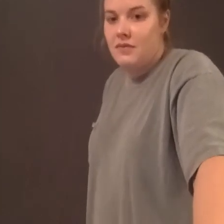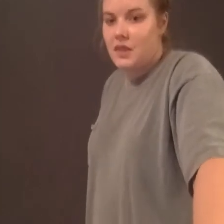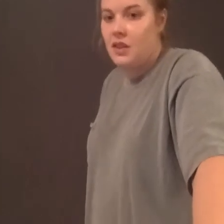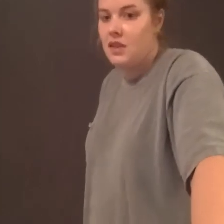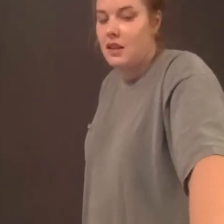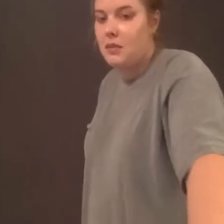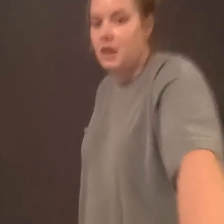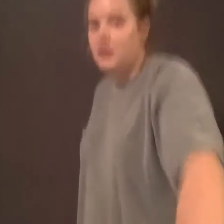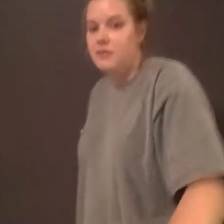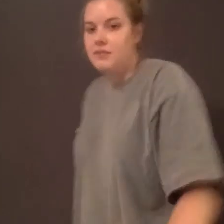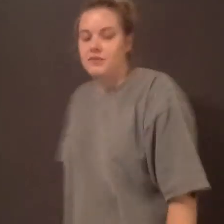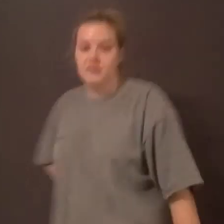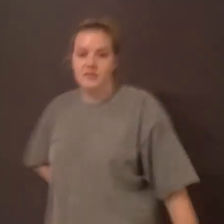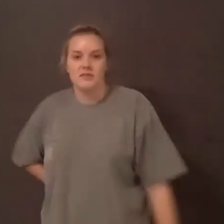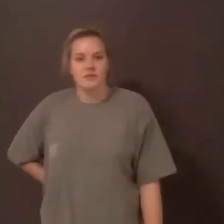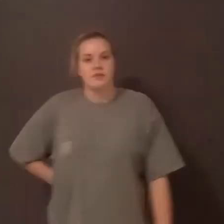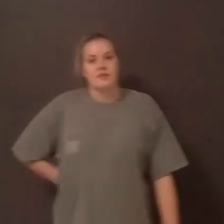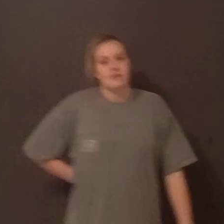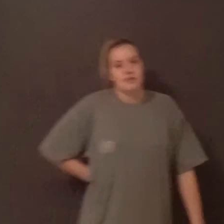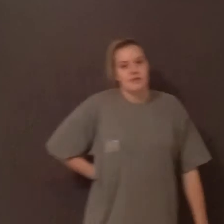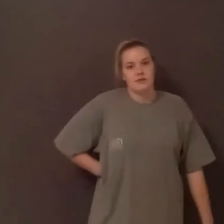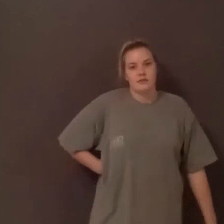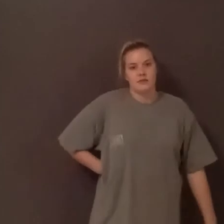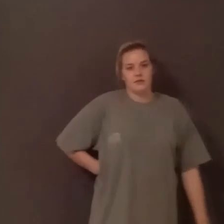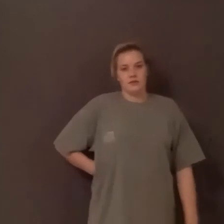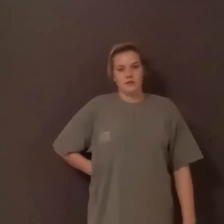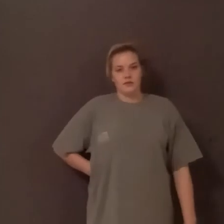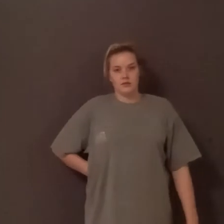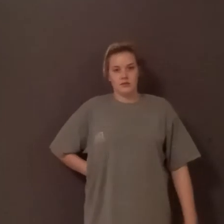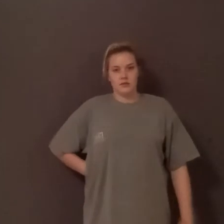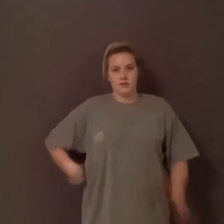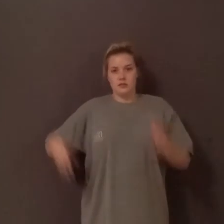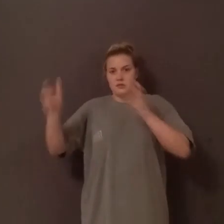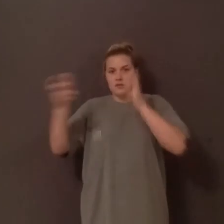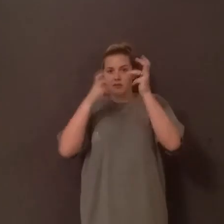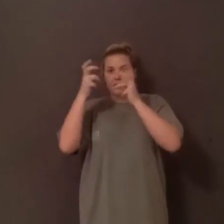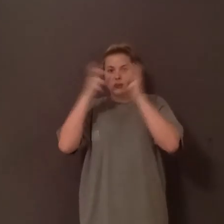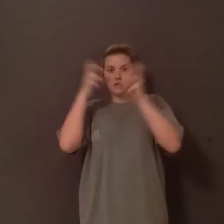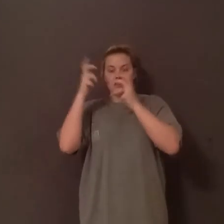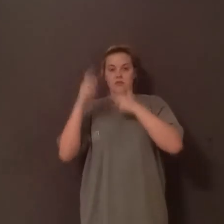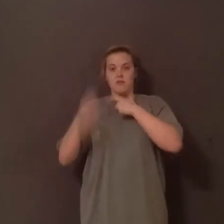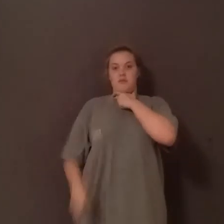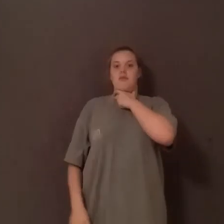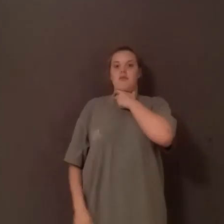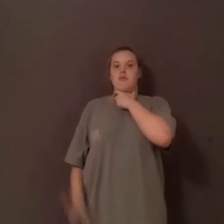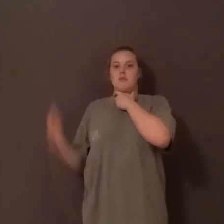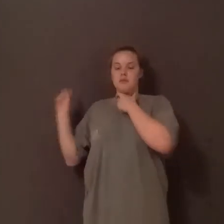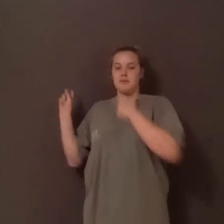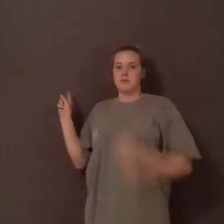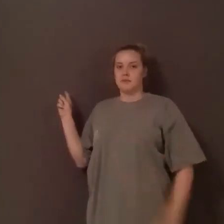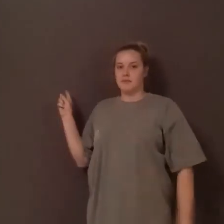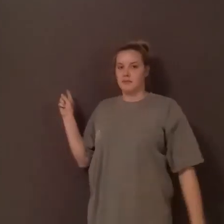I'll just say I don't know. Shove him against the wall. You son of a bitch, listen to me. This is really